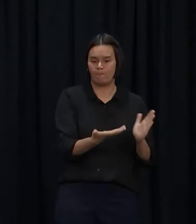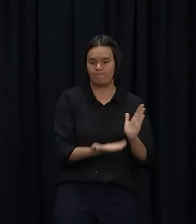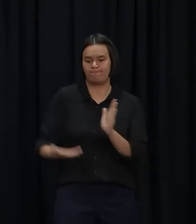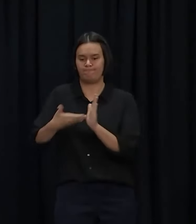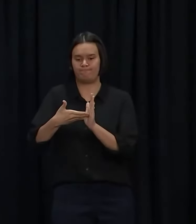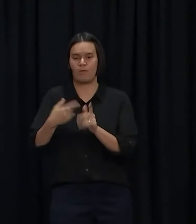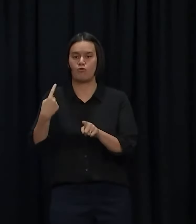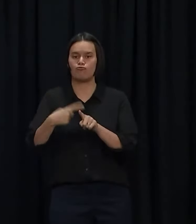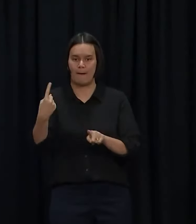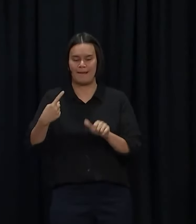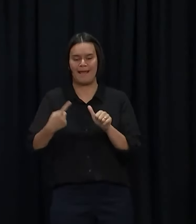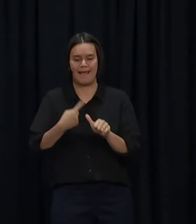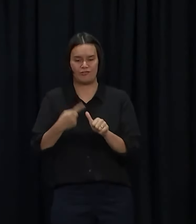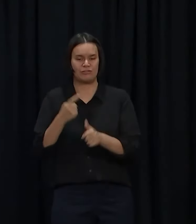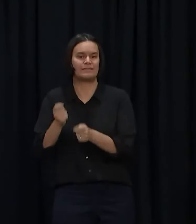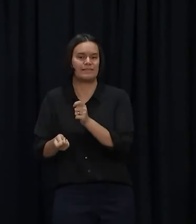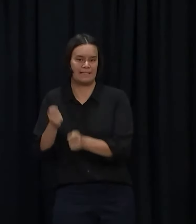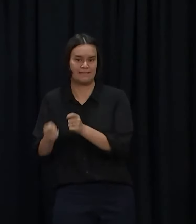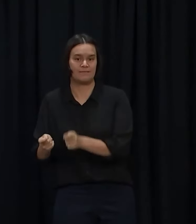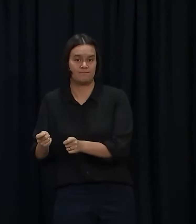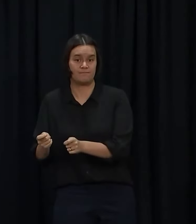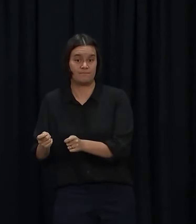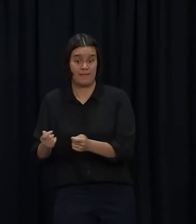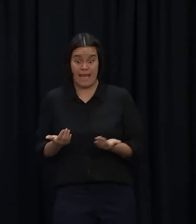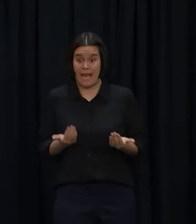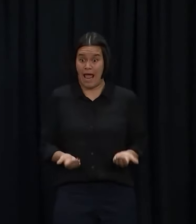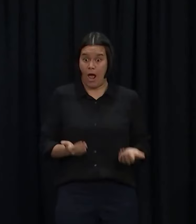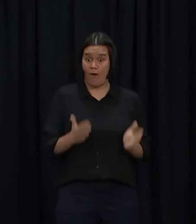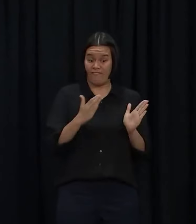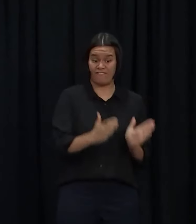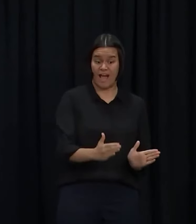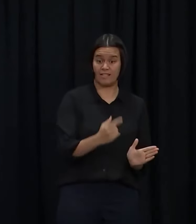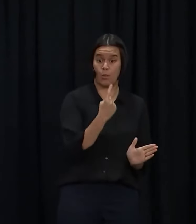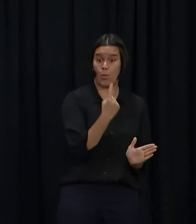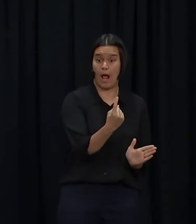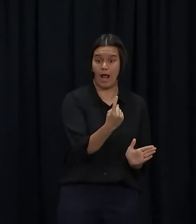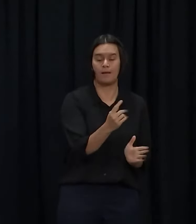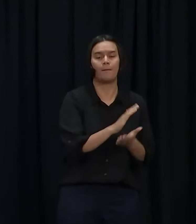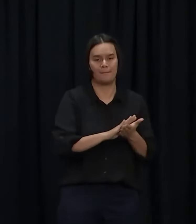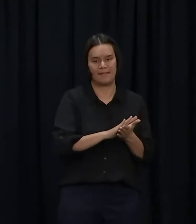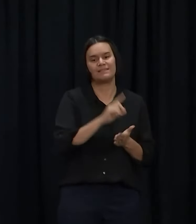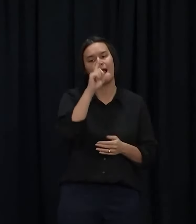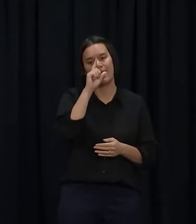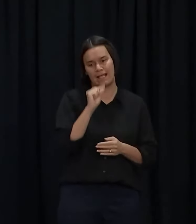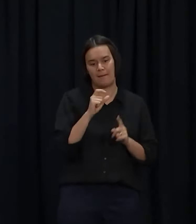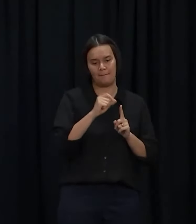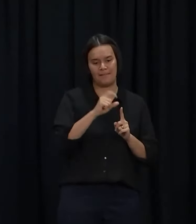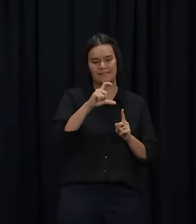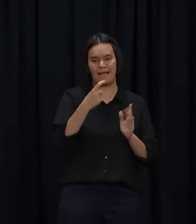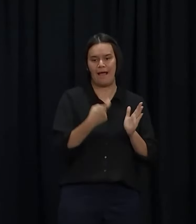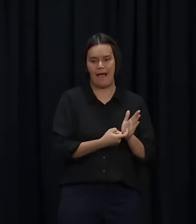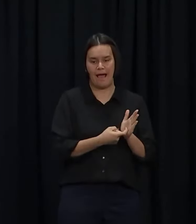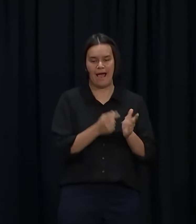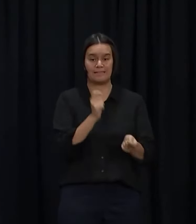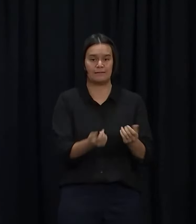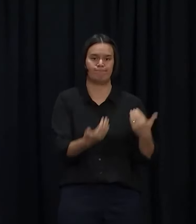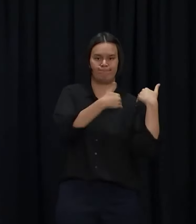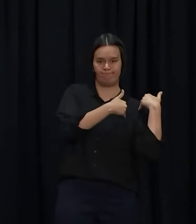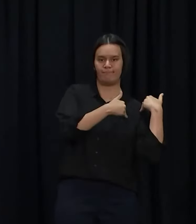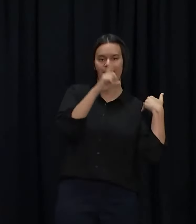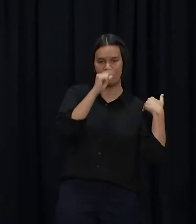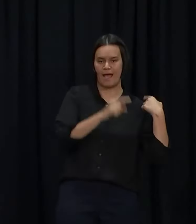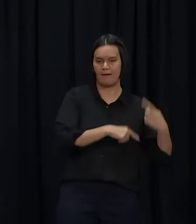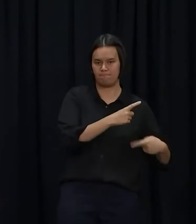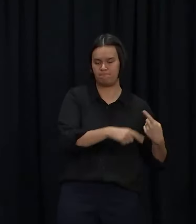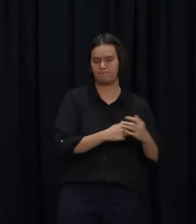stage, when we're still stamping it out and seeking to stamp it out, PCR remains our best option. With the masks, research overseas shows that if you have a